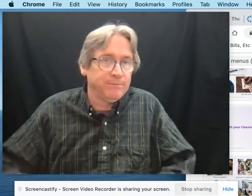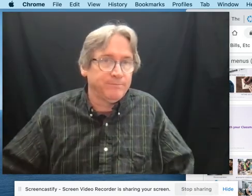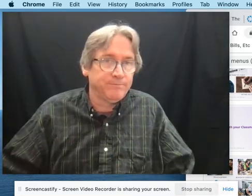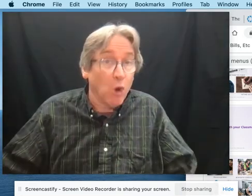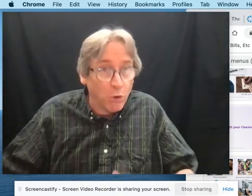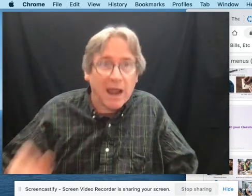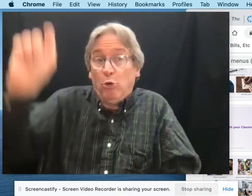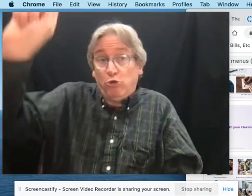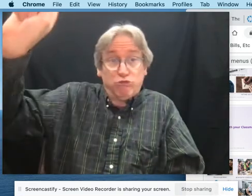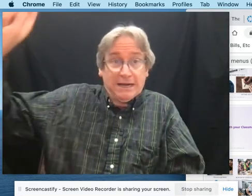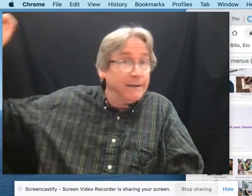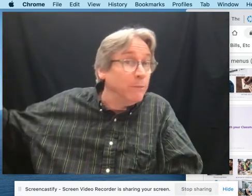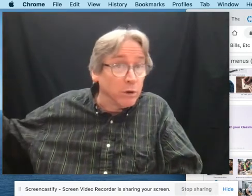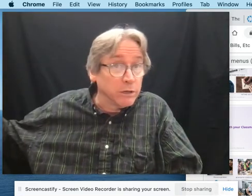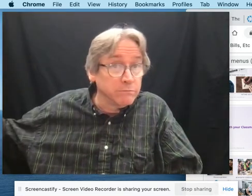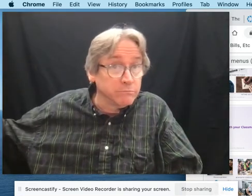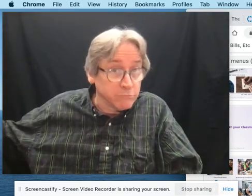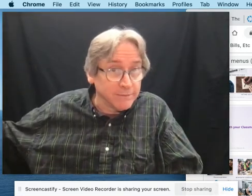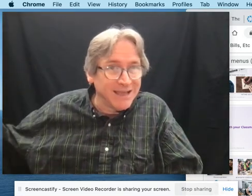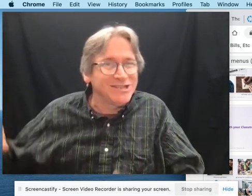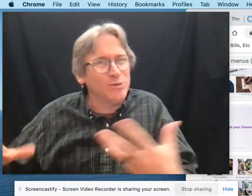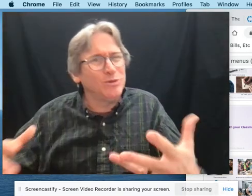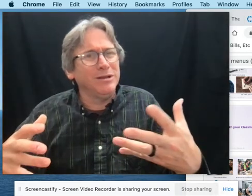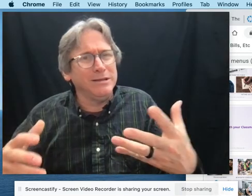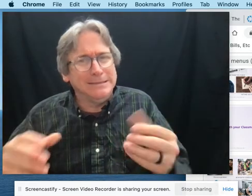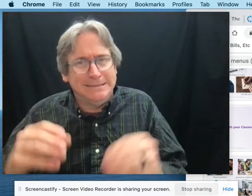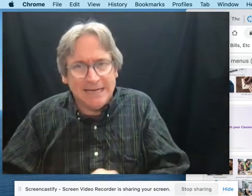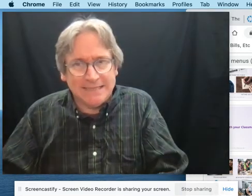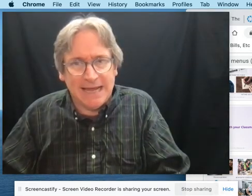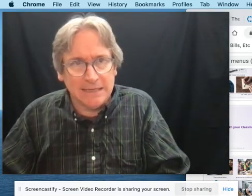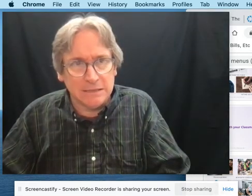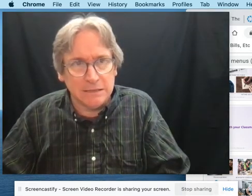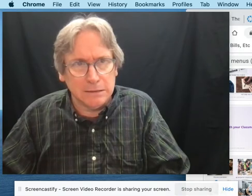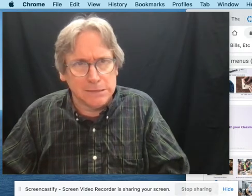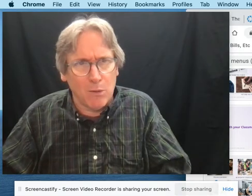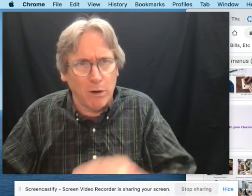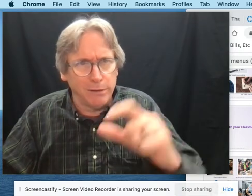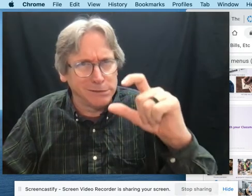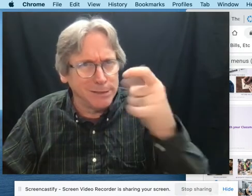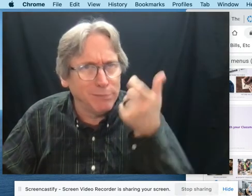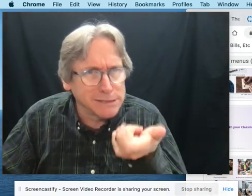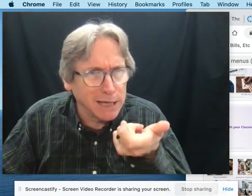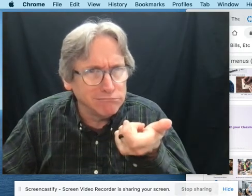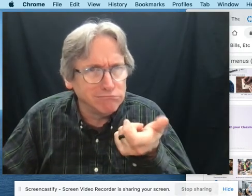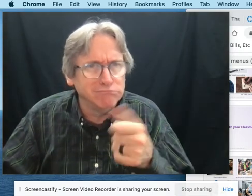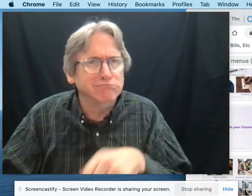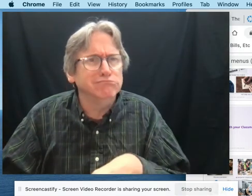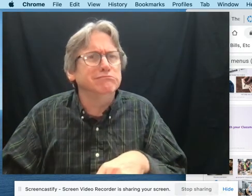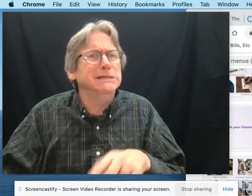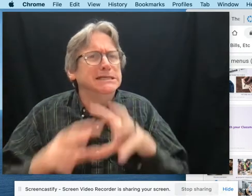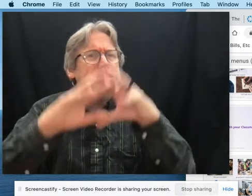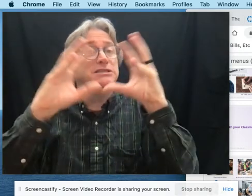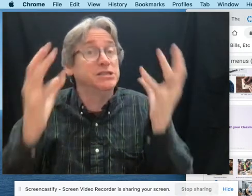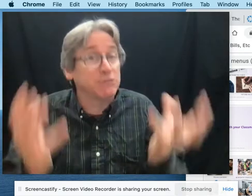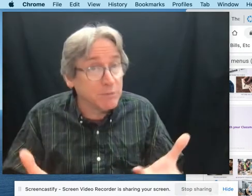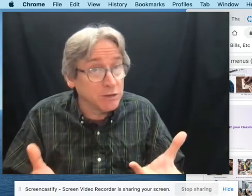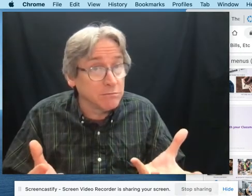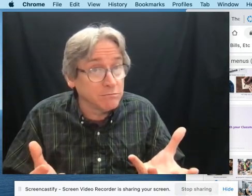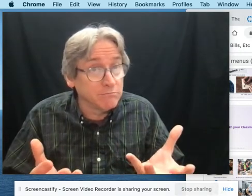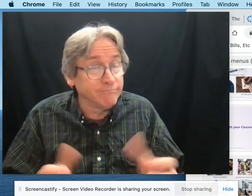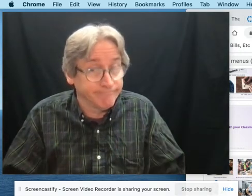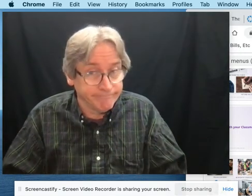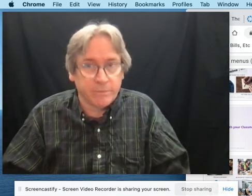paper. Or I will write it on the board. So dictate is not one simple sign. It's a